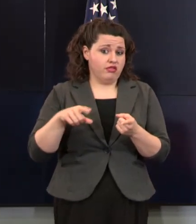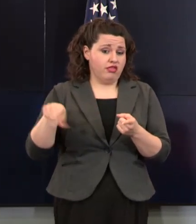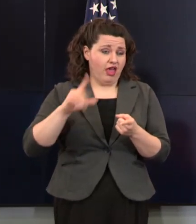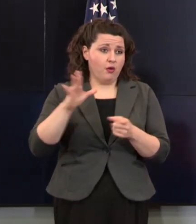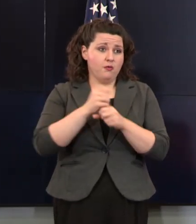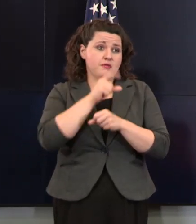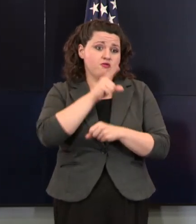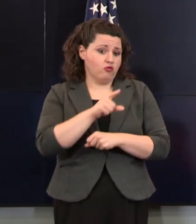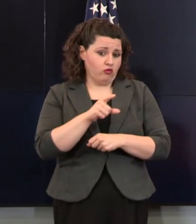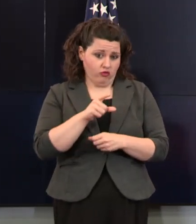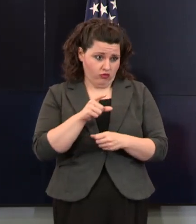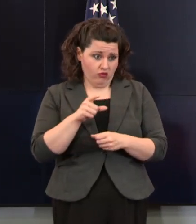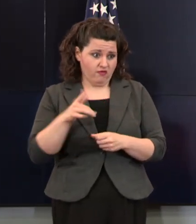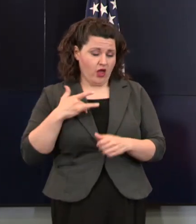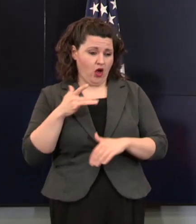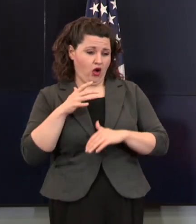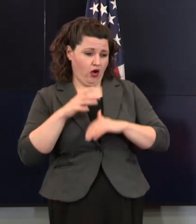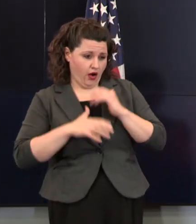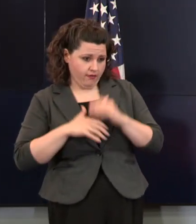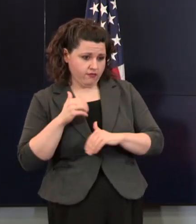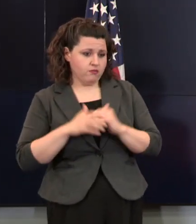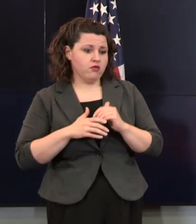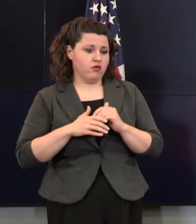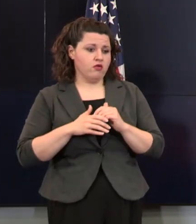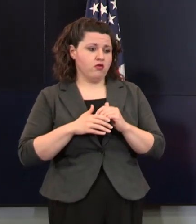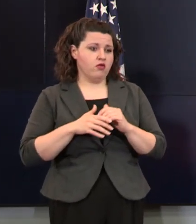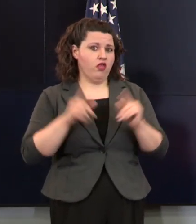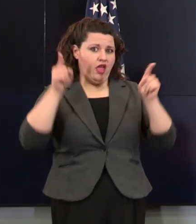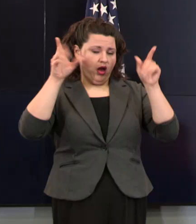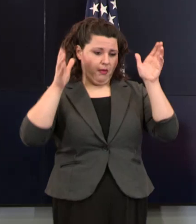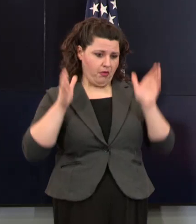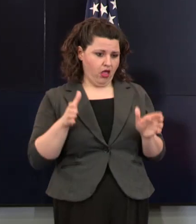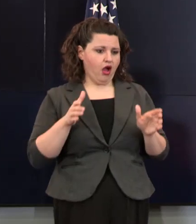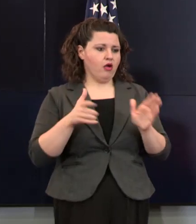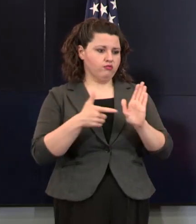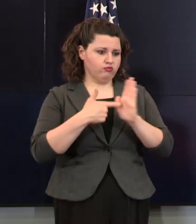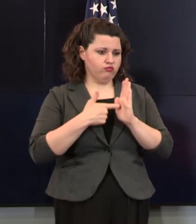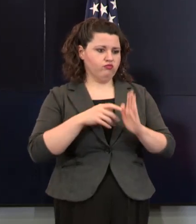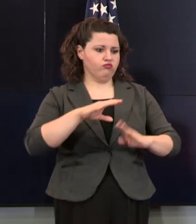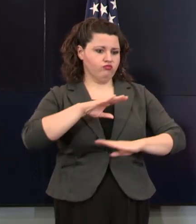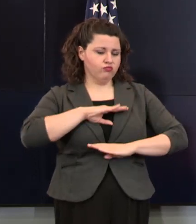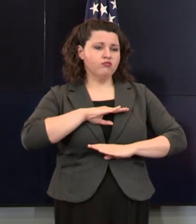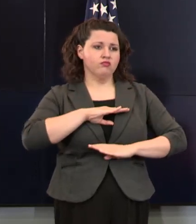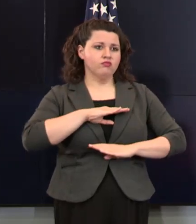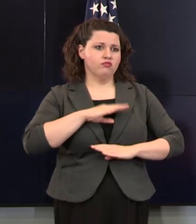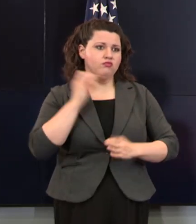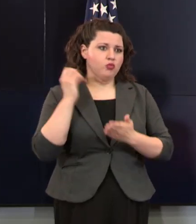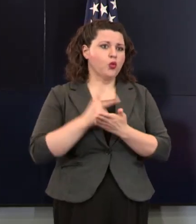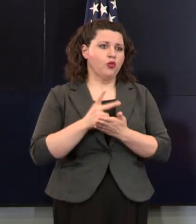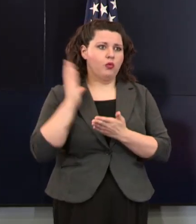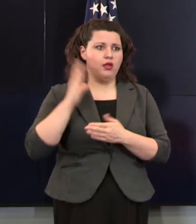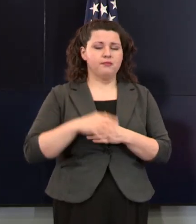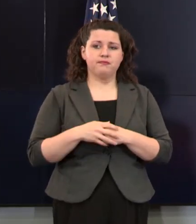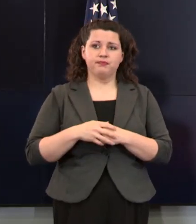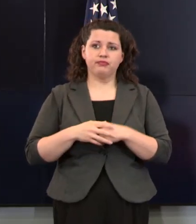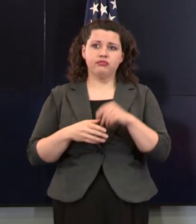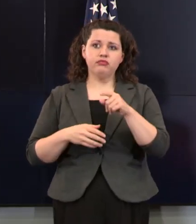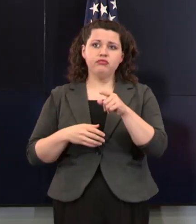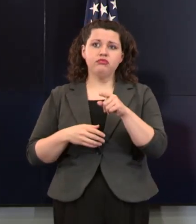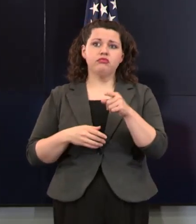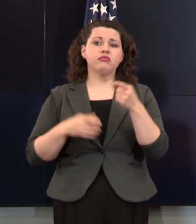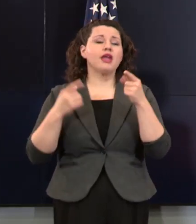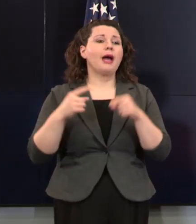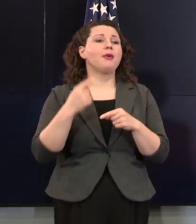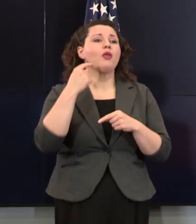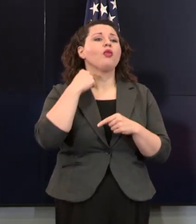said, until they're comfortable that it meets the criteria that it needs to meet. When you take a strep throat test,